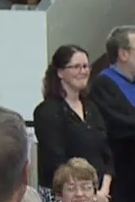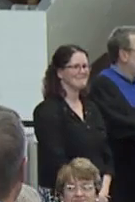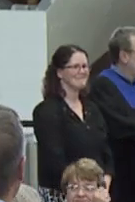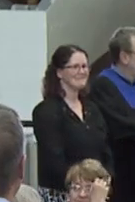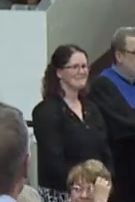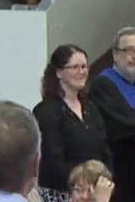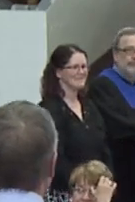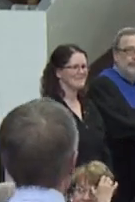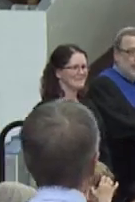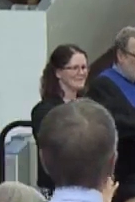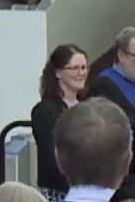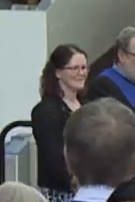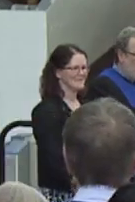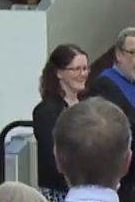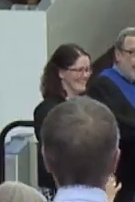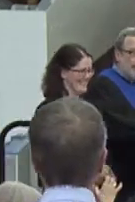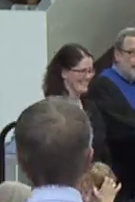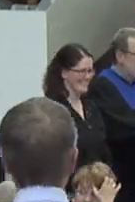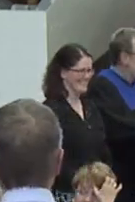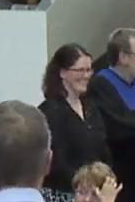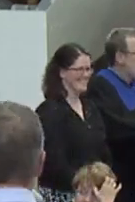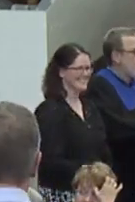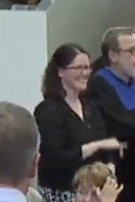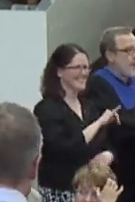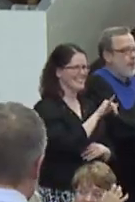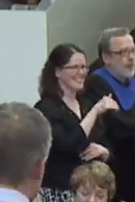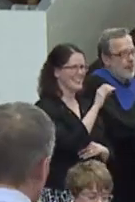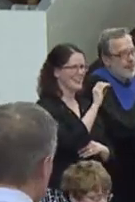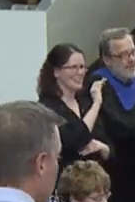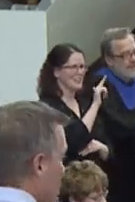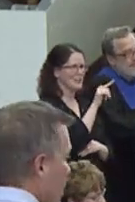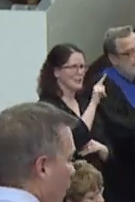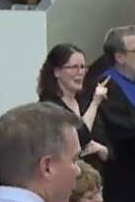Congratulations. Joel LeBlanc.